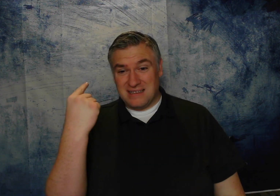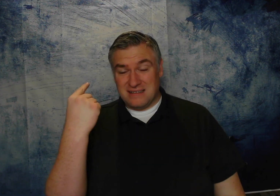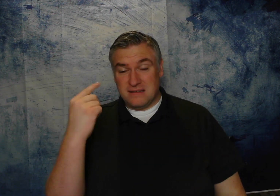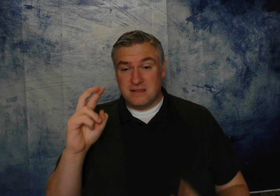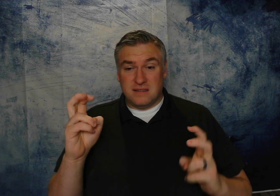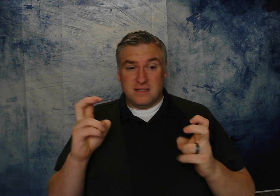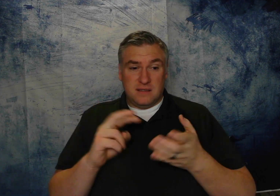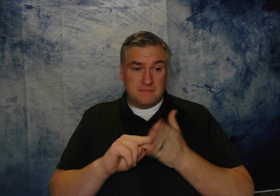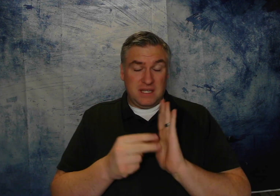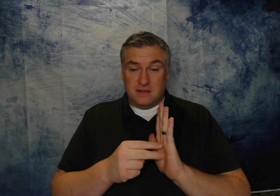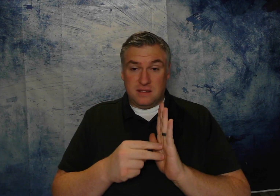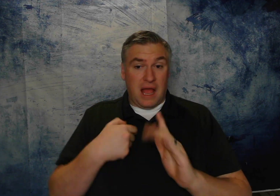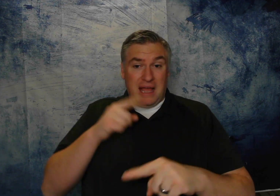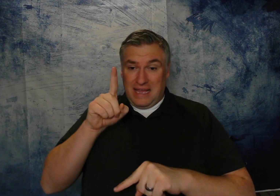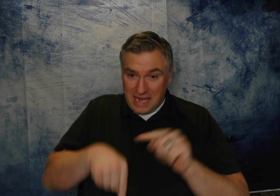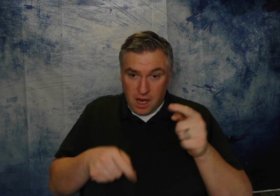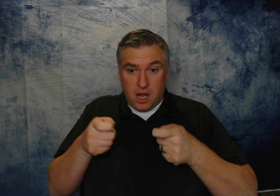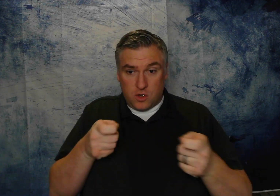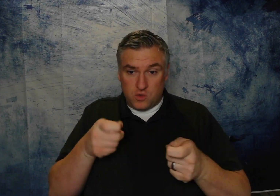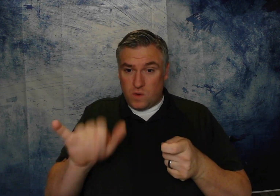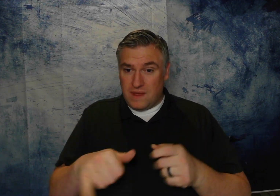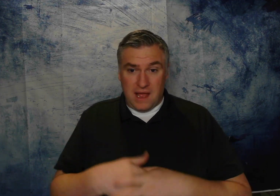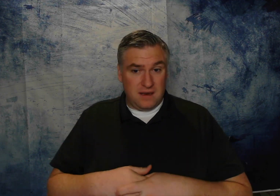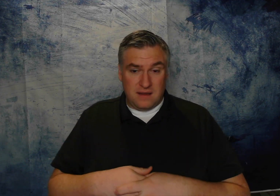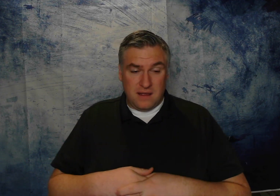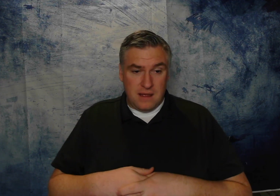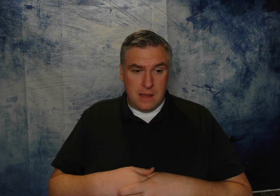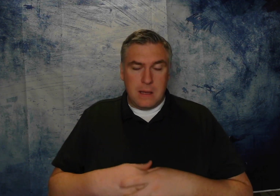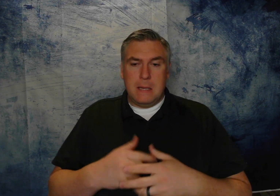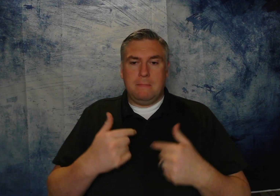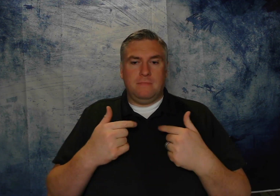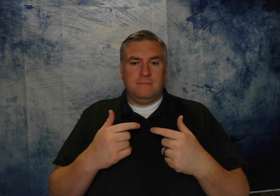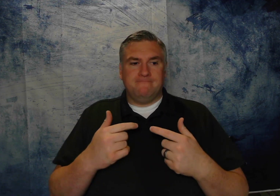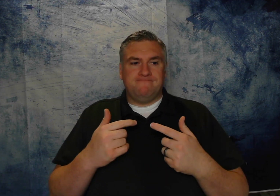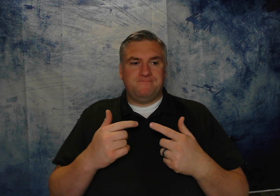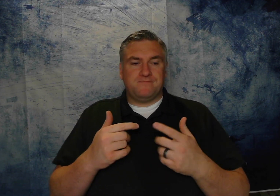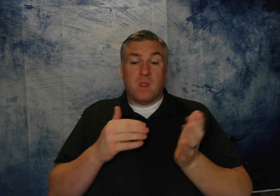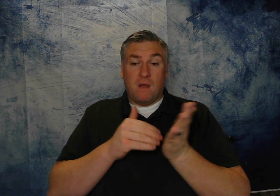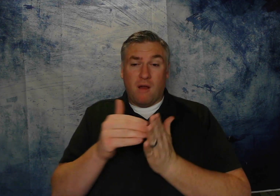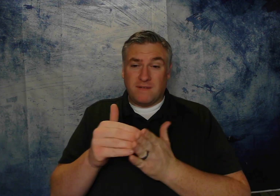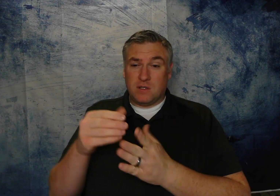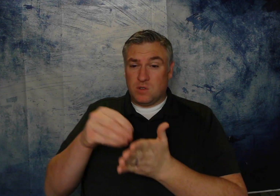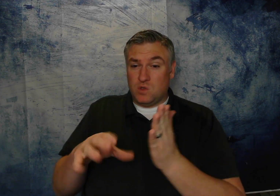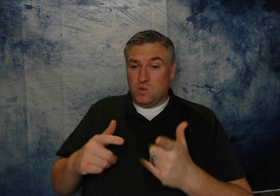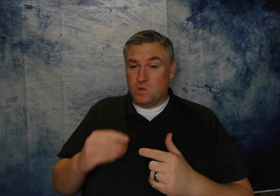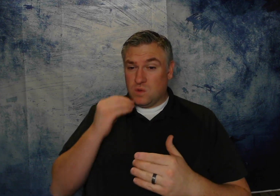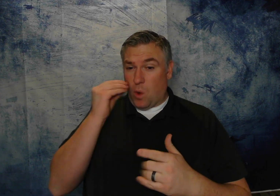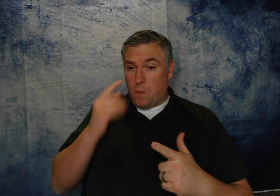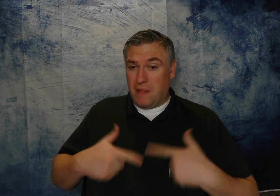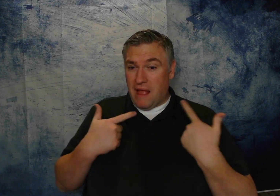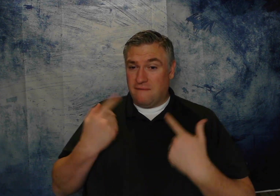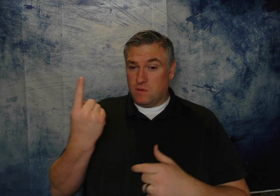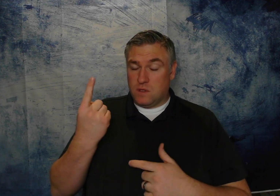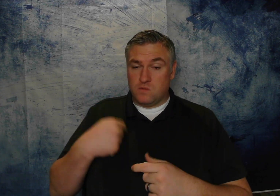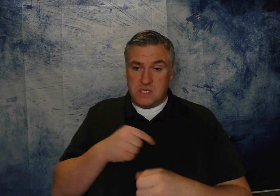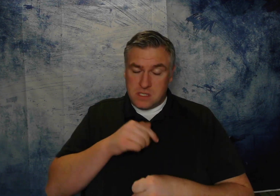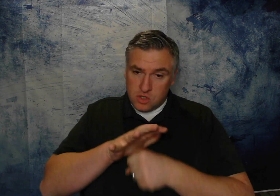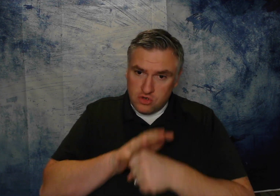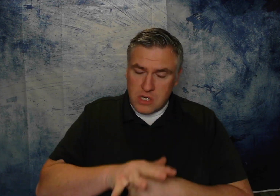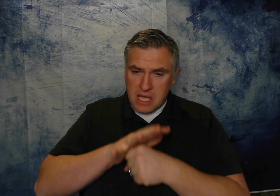And some things we need to recognize as black. I cannot control some things. Often students' home life is